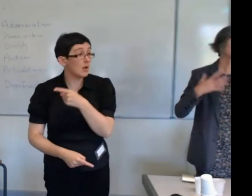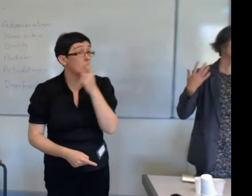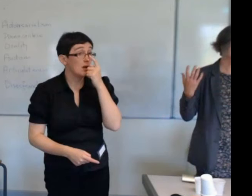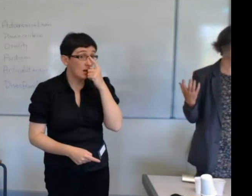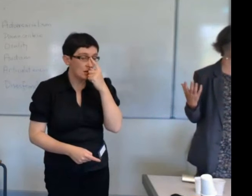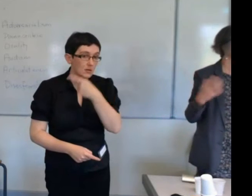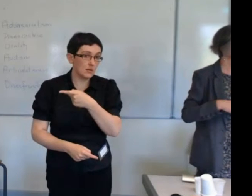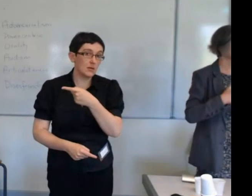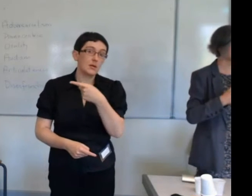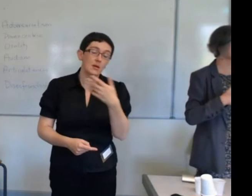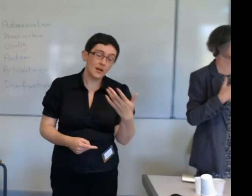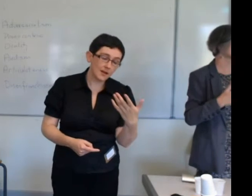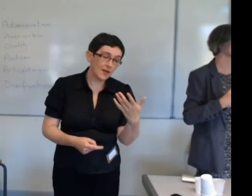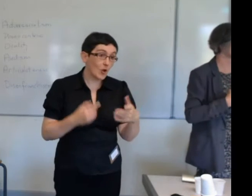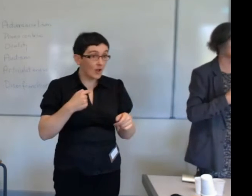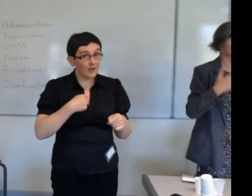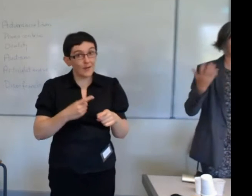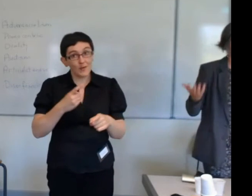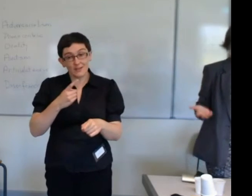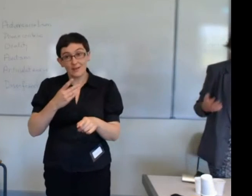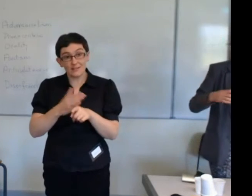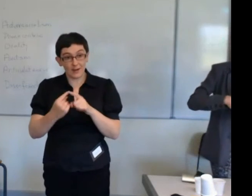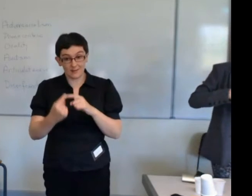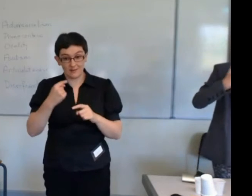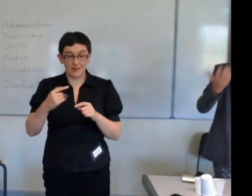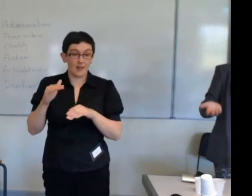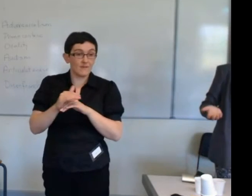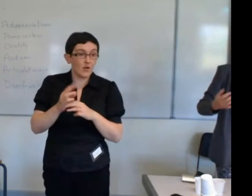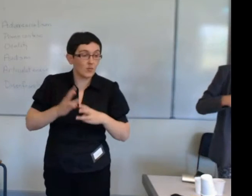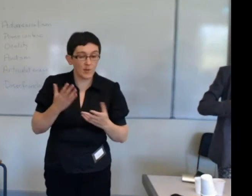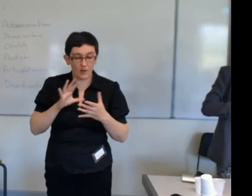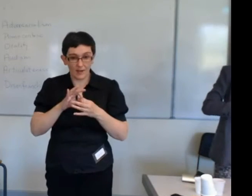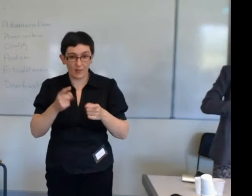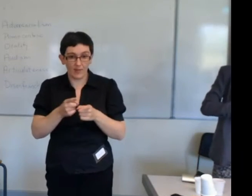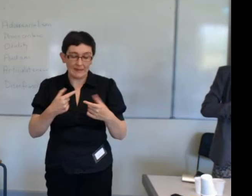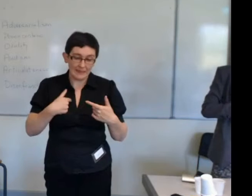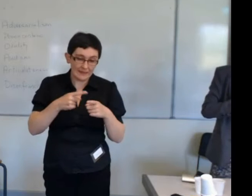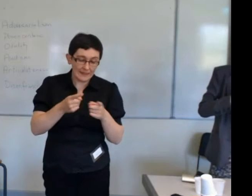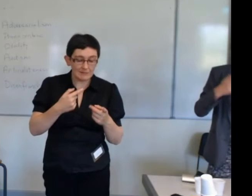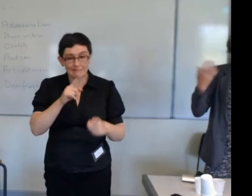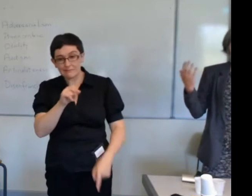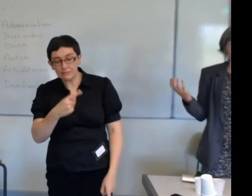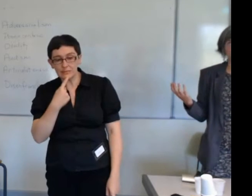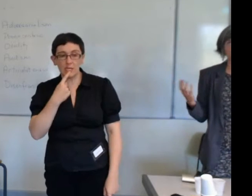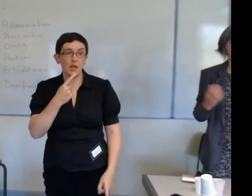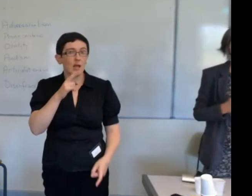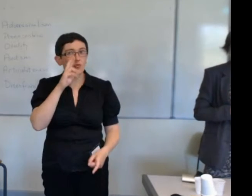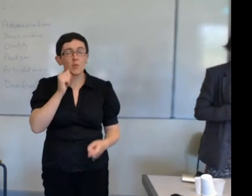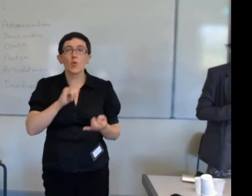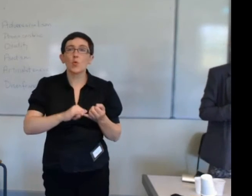more like, when we started off in this whole thing about migrant women and how do we connect with them. And, you know, I can't remember who it was said, oh, you